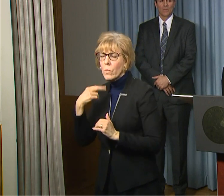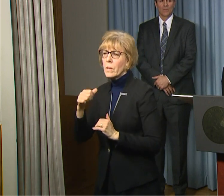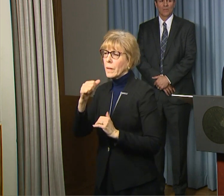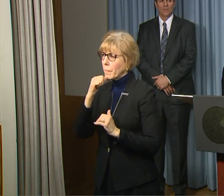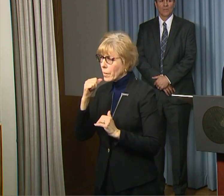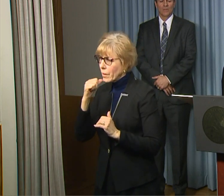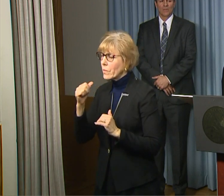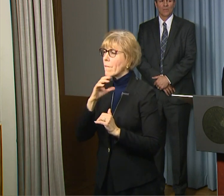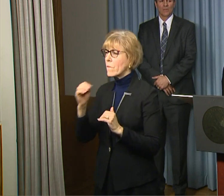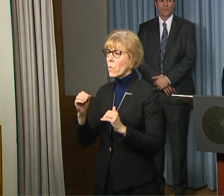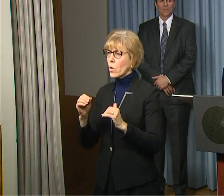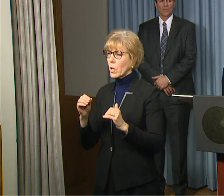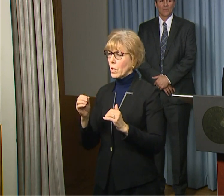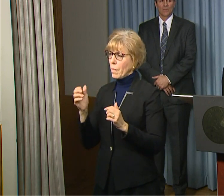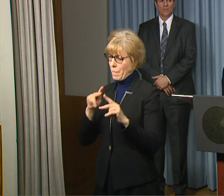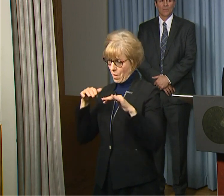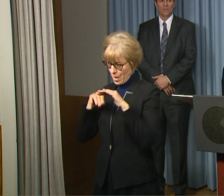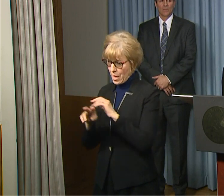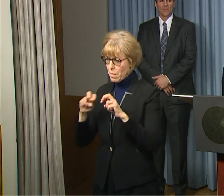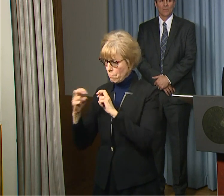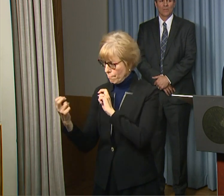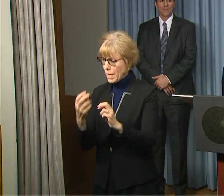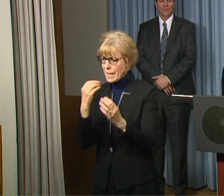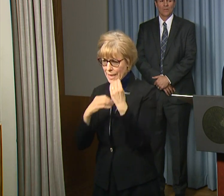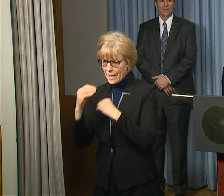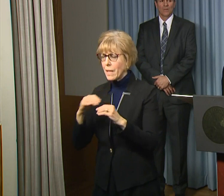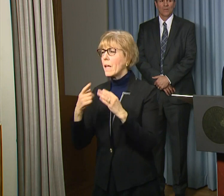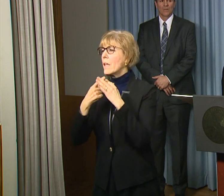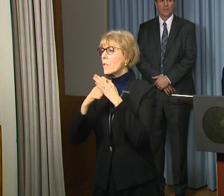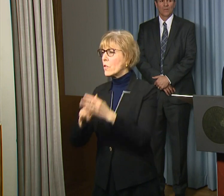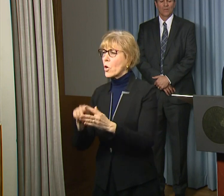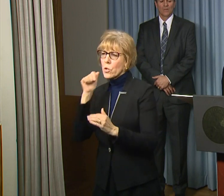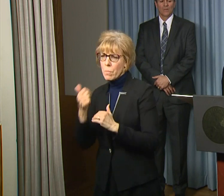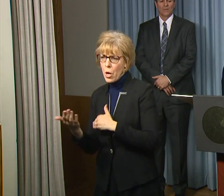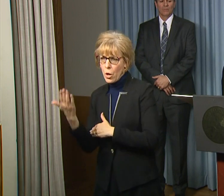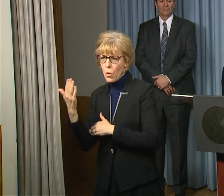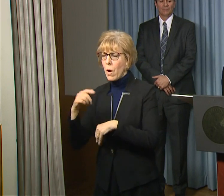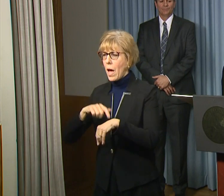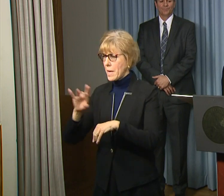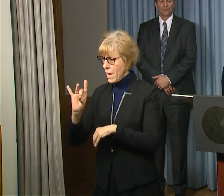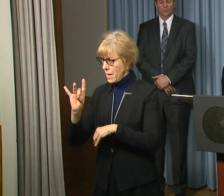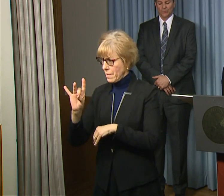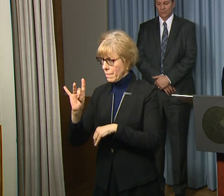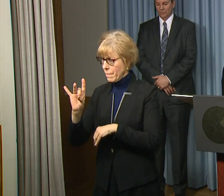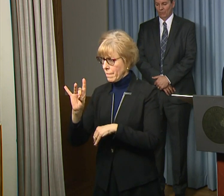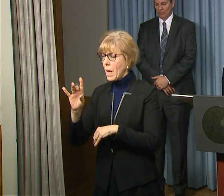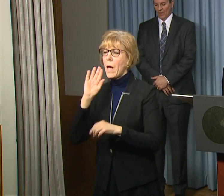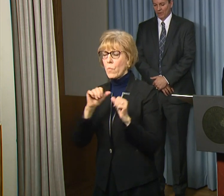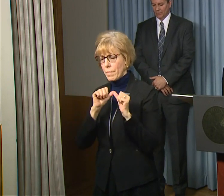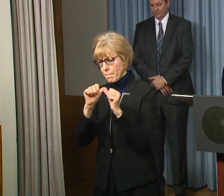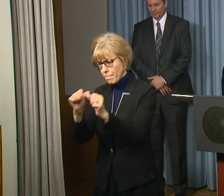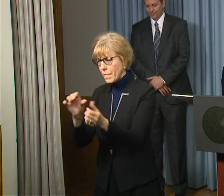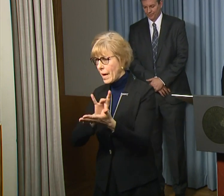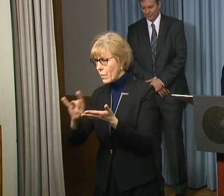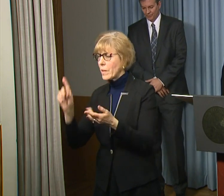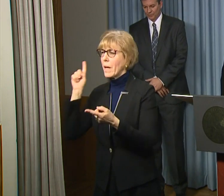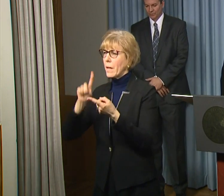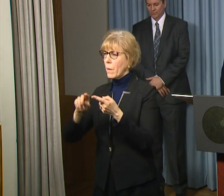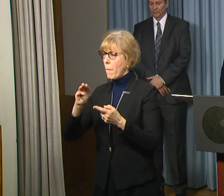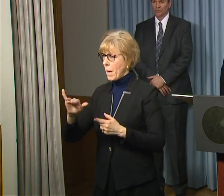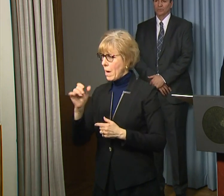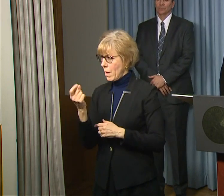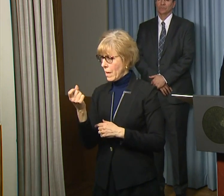bars for on-site eating will go in effect tomorrow at 8 a.m. and will last for 8 weeks through May the